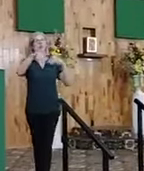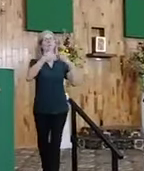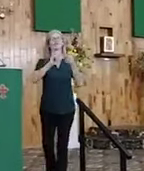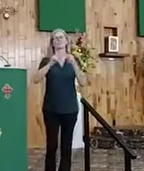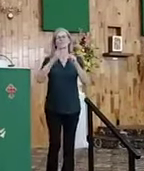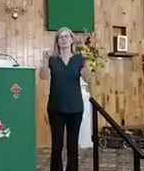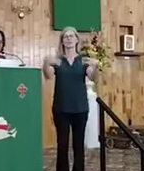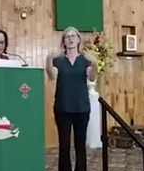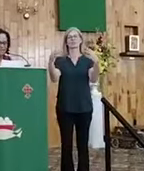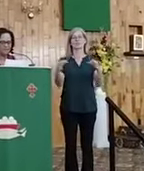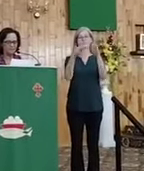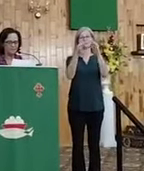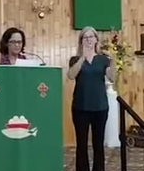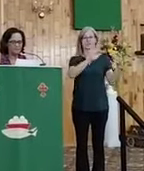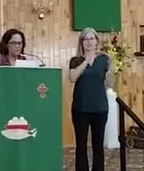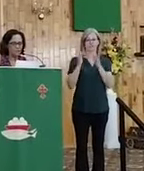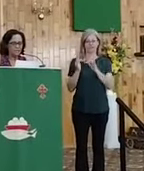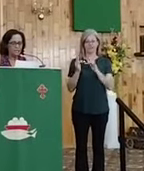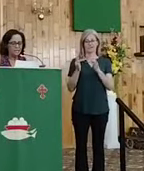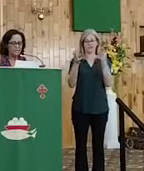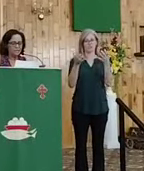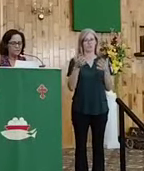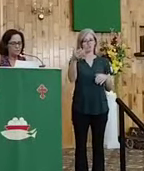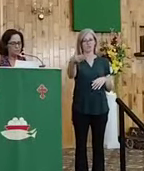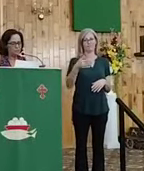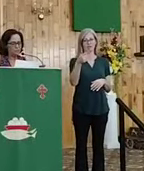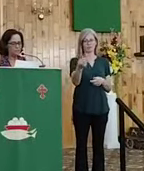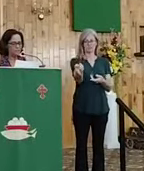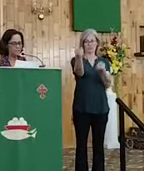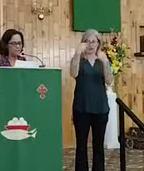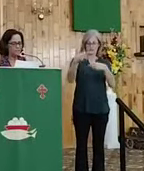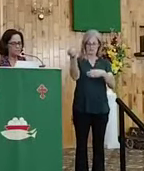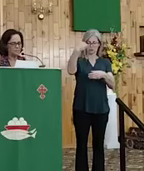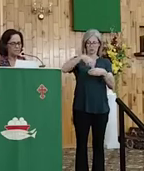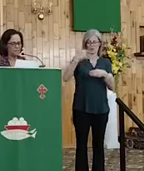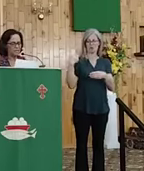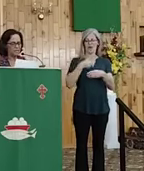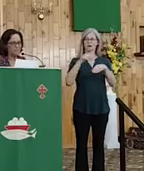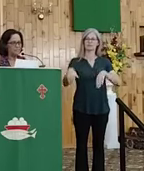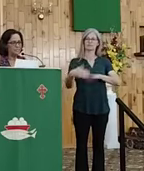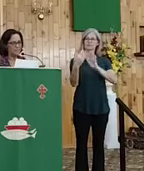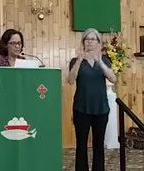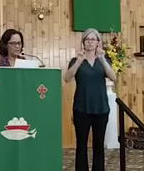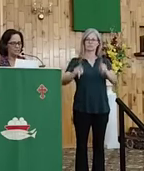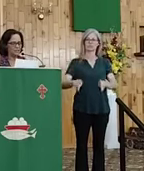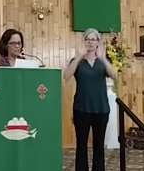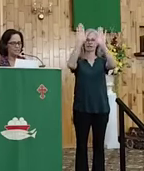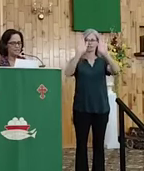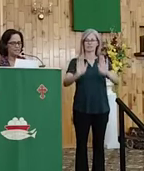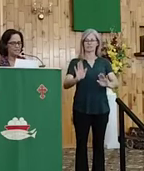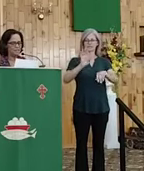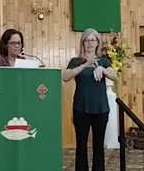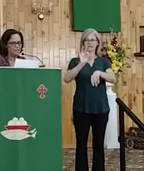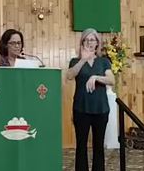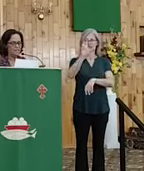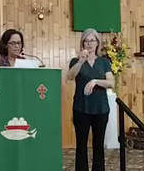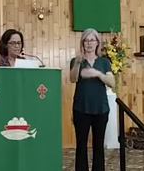Watching this Mass online. We would like to invite you to join us in person every Sunday at 9:30